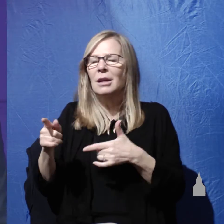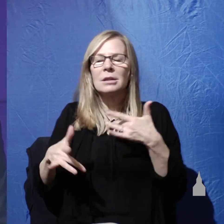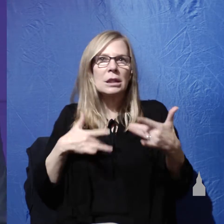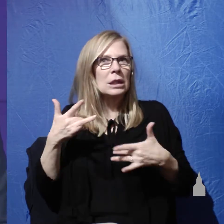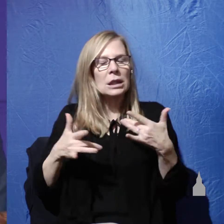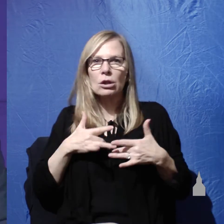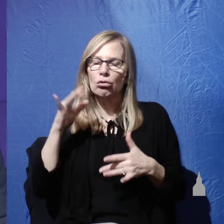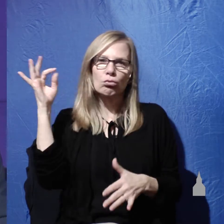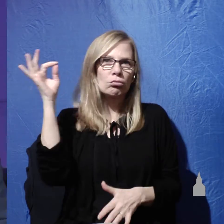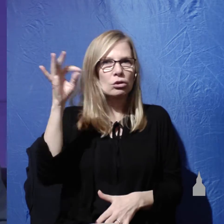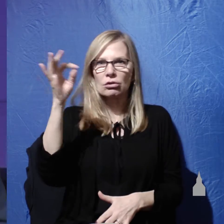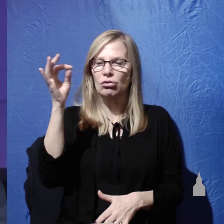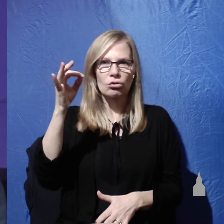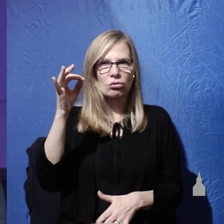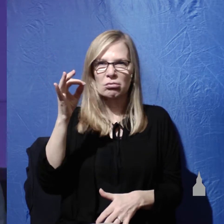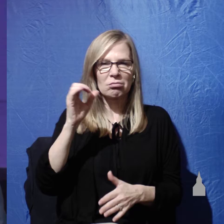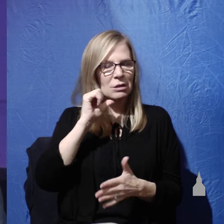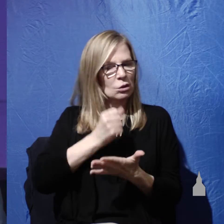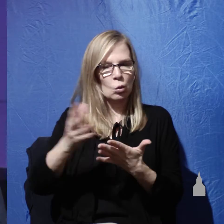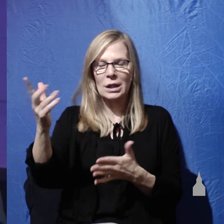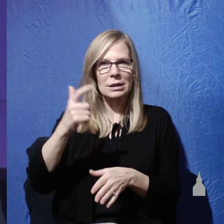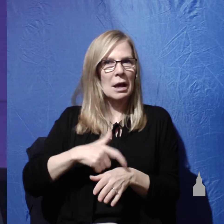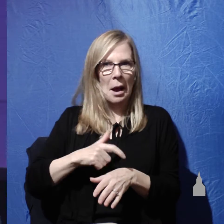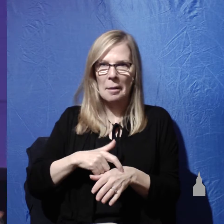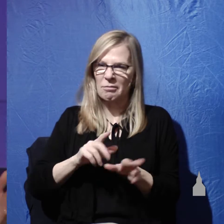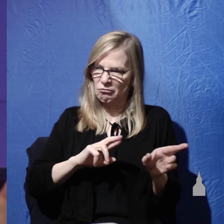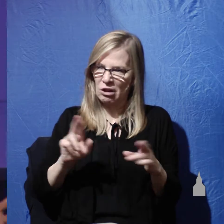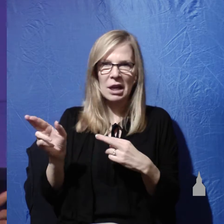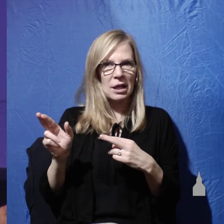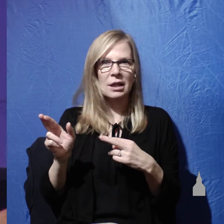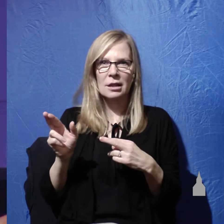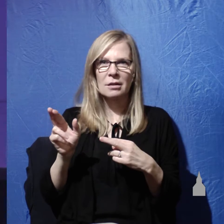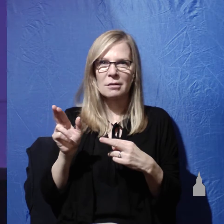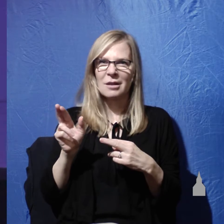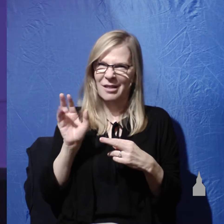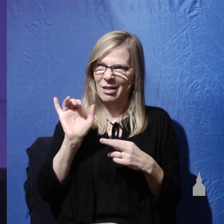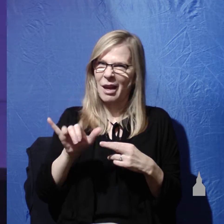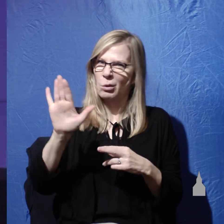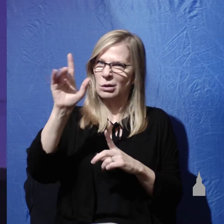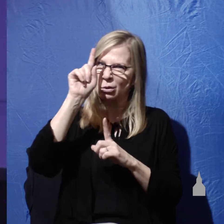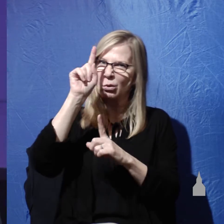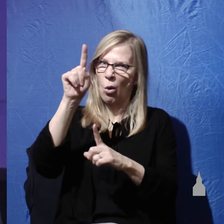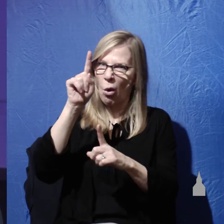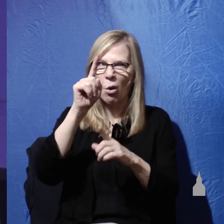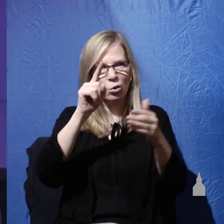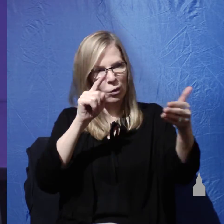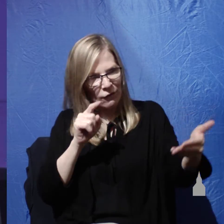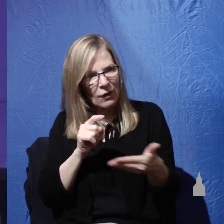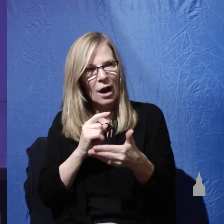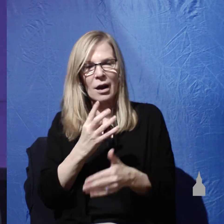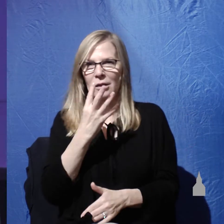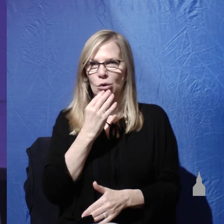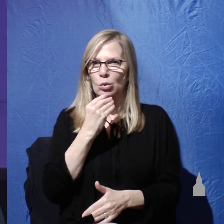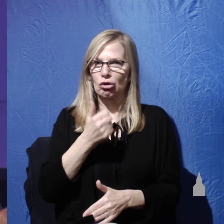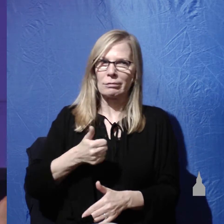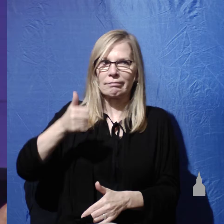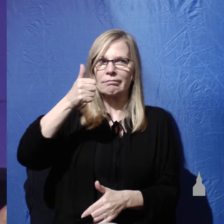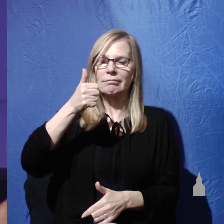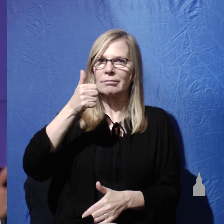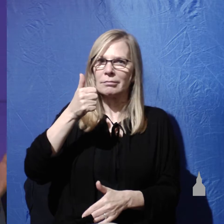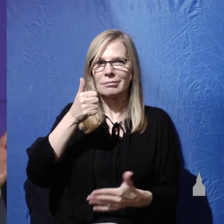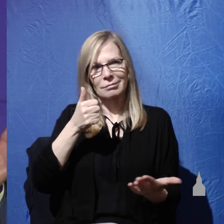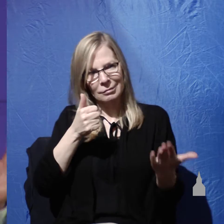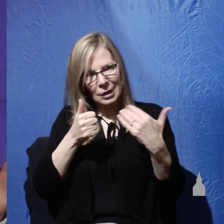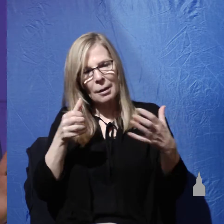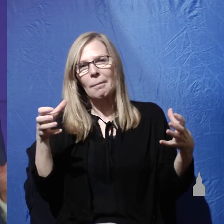no time. He's ready. It's exactly what he was doing by inviting these Jewish leaders to meet with him in his home. Remember, as we've seen